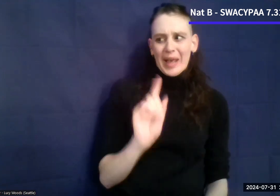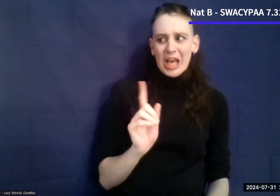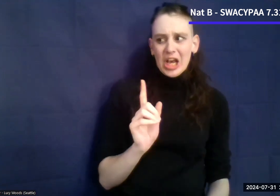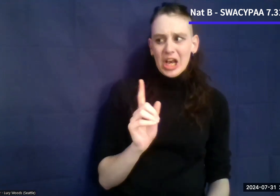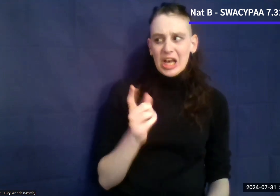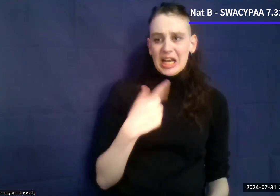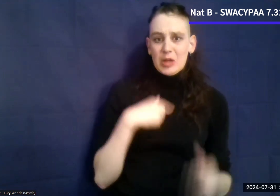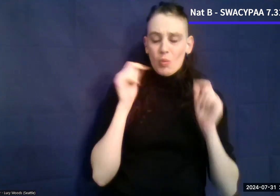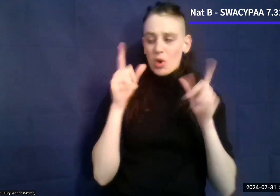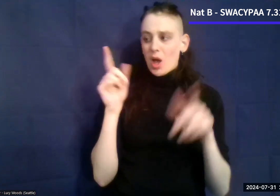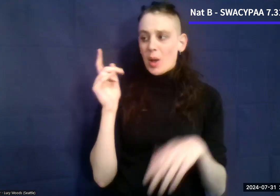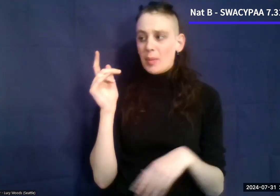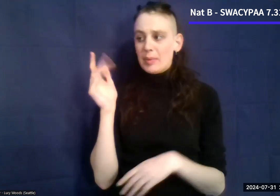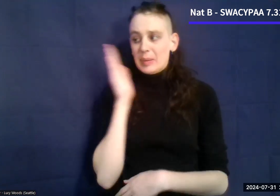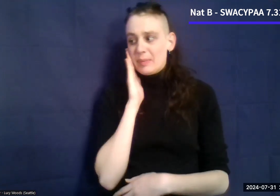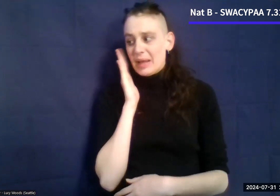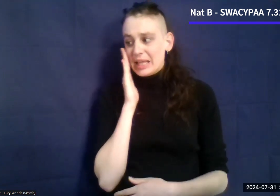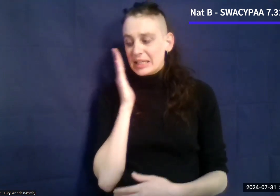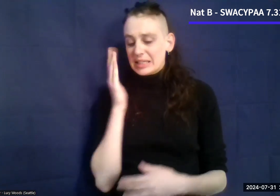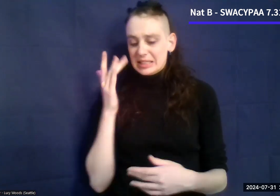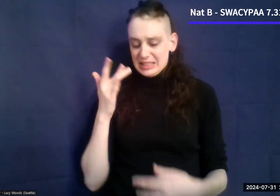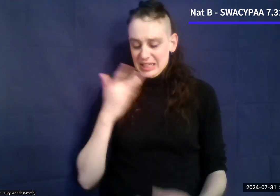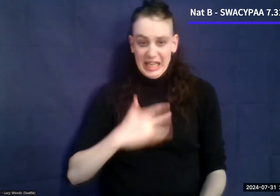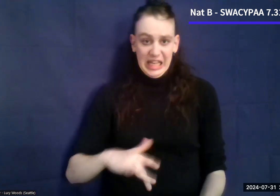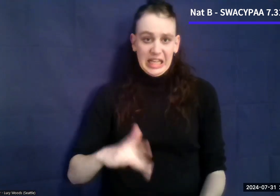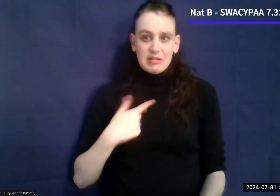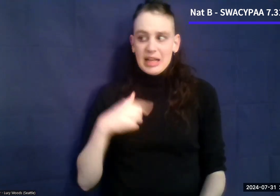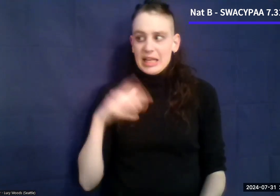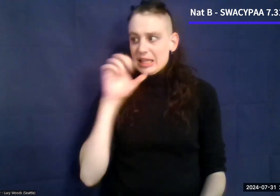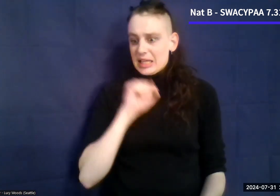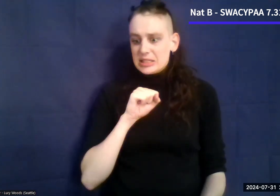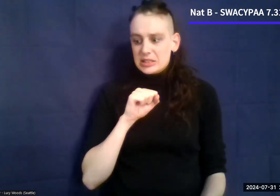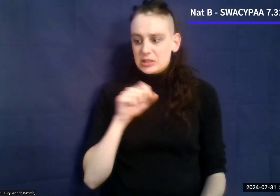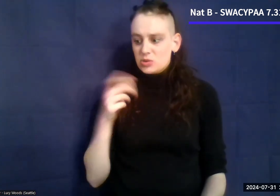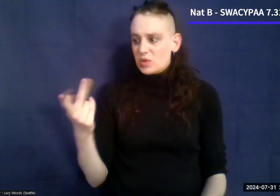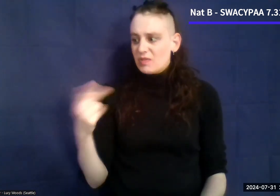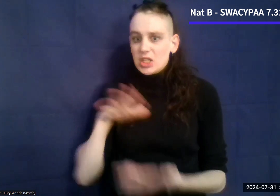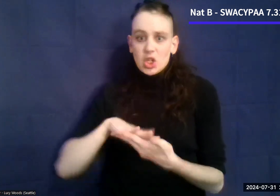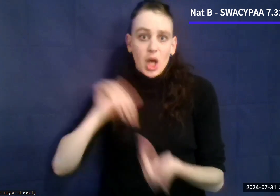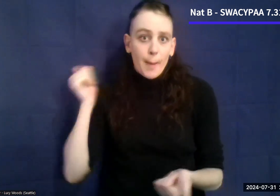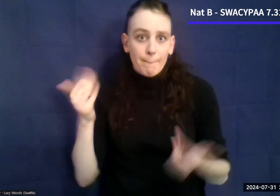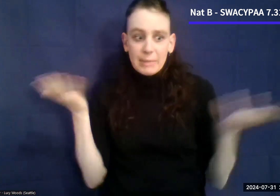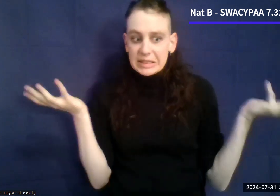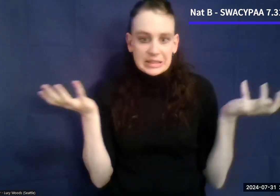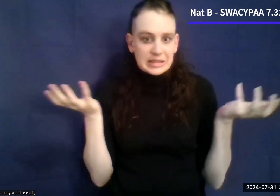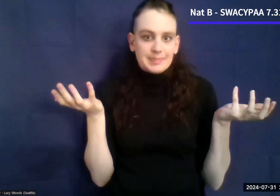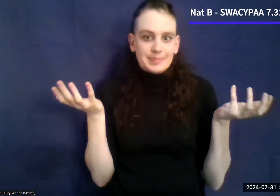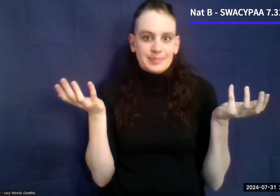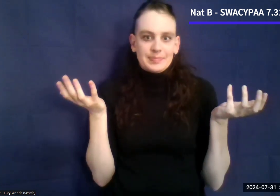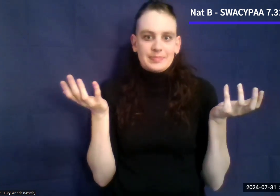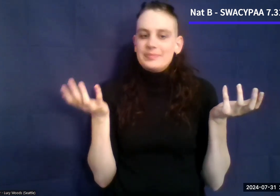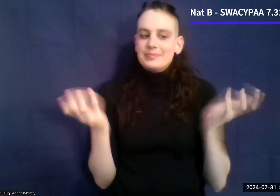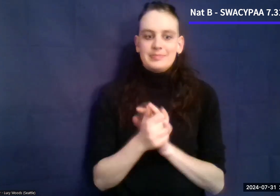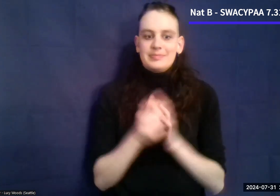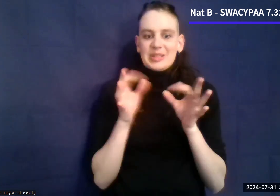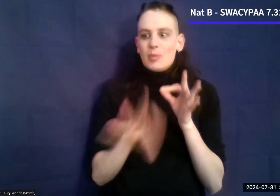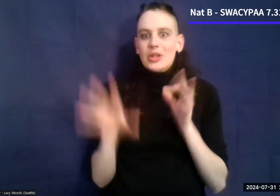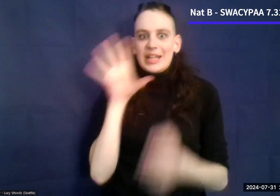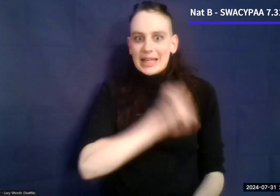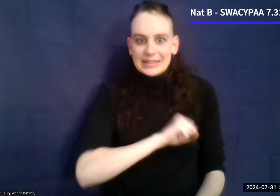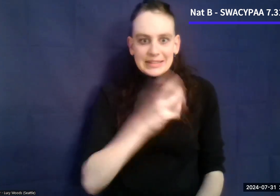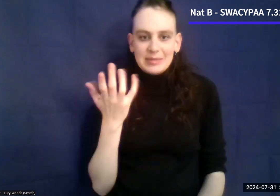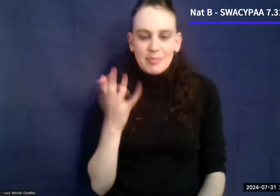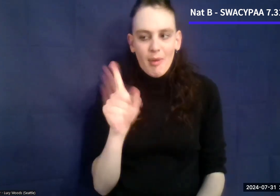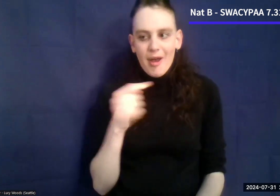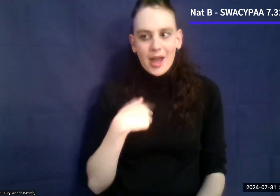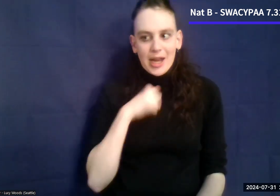and like math is math, you know, like it's a very easy equation to surmise. And then like